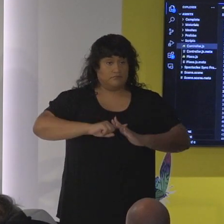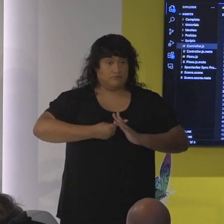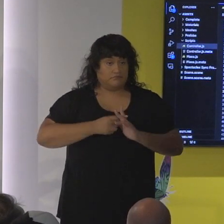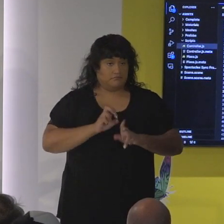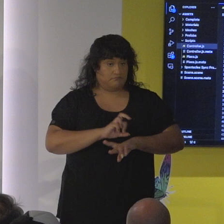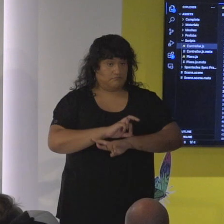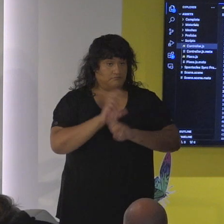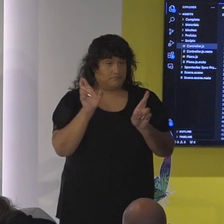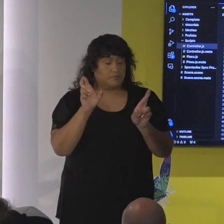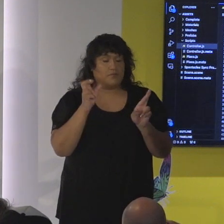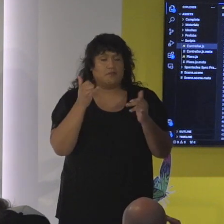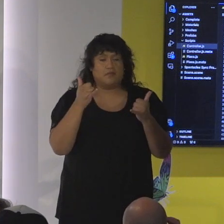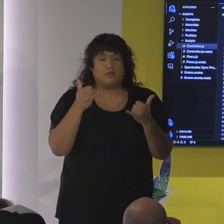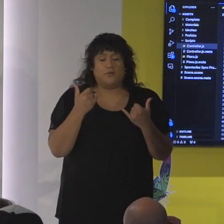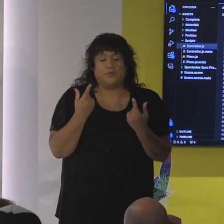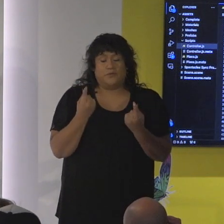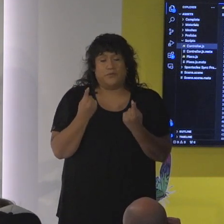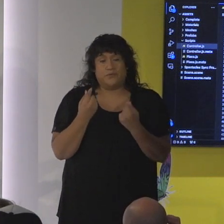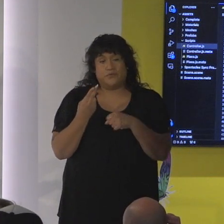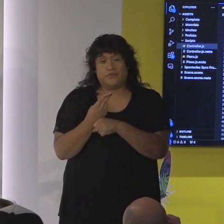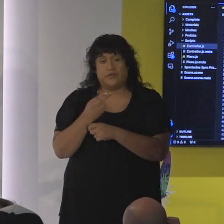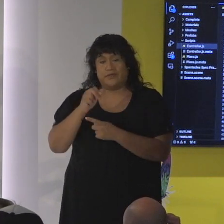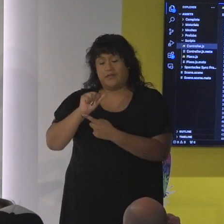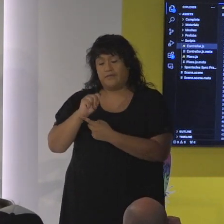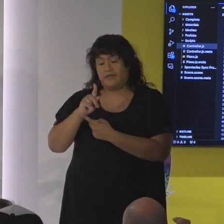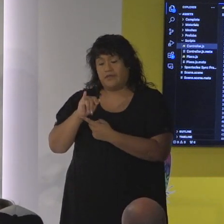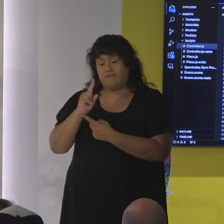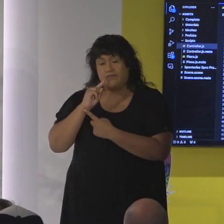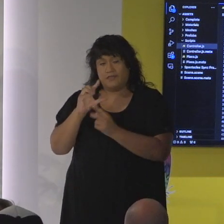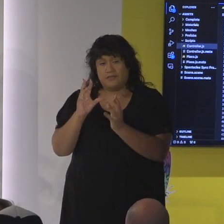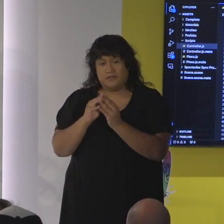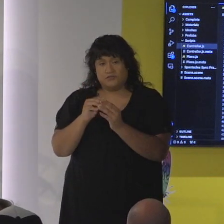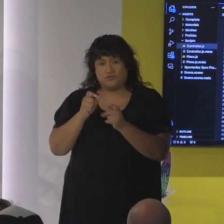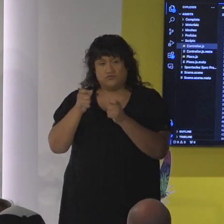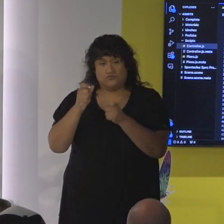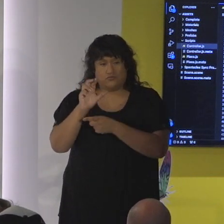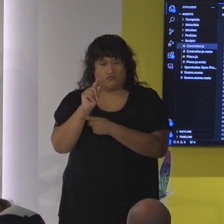here is using an API from the session controller,